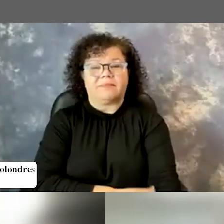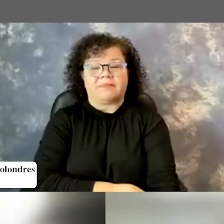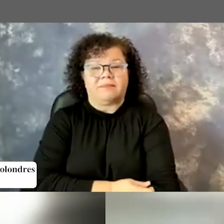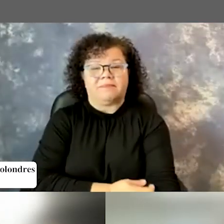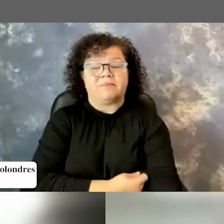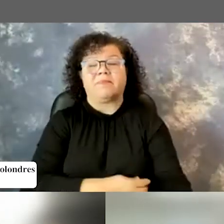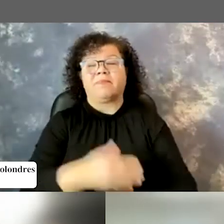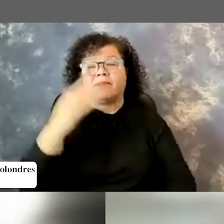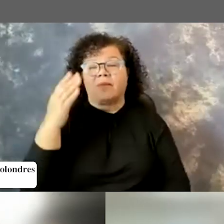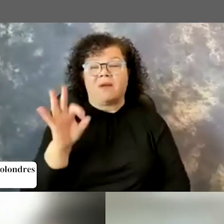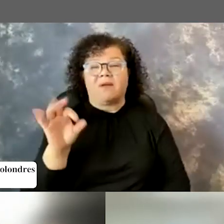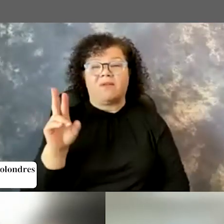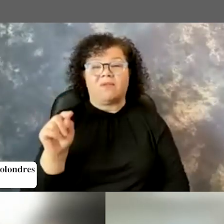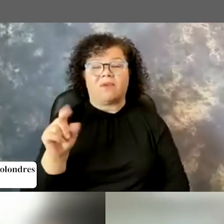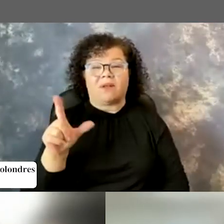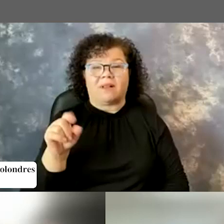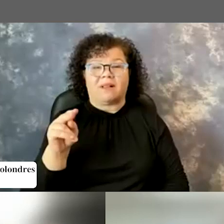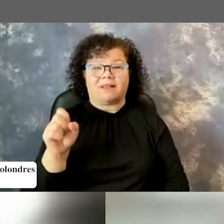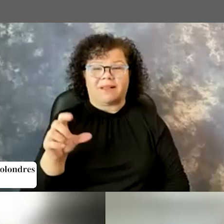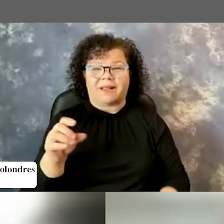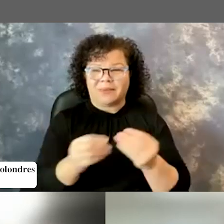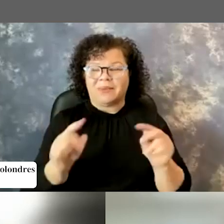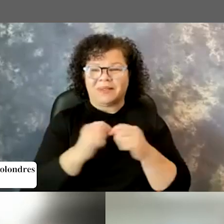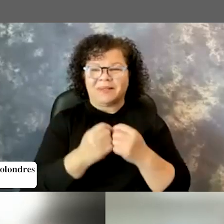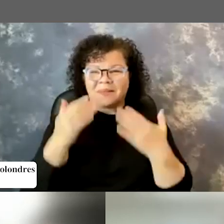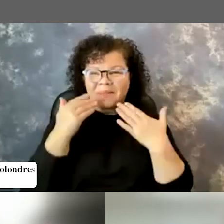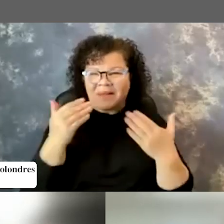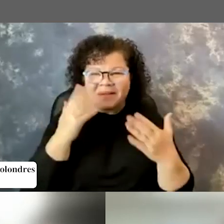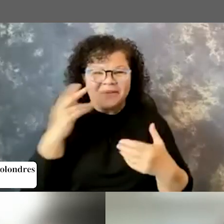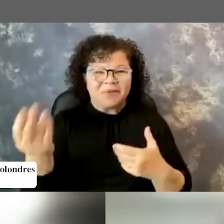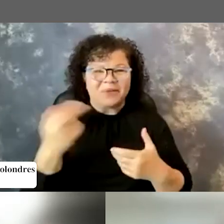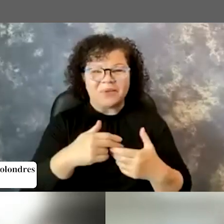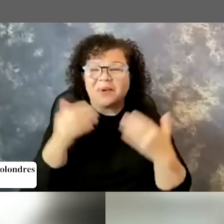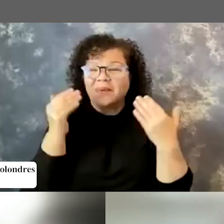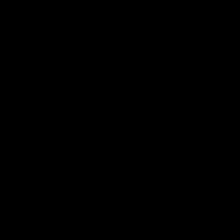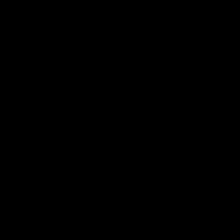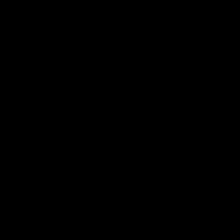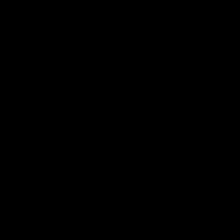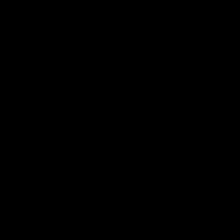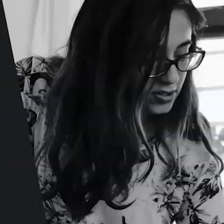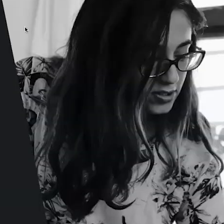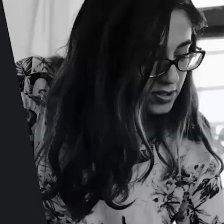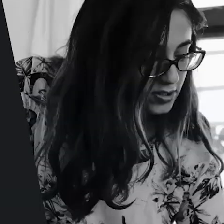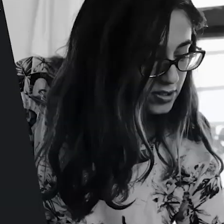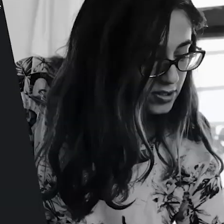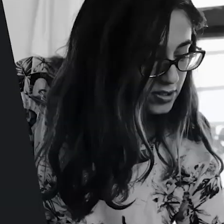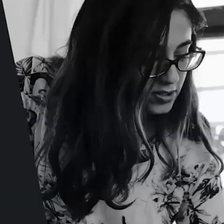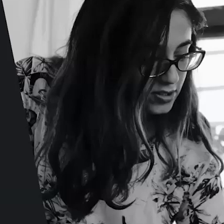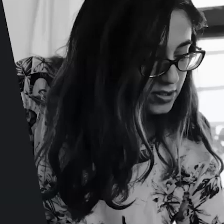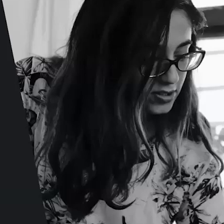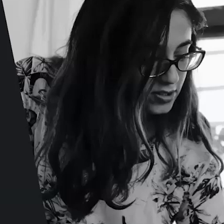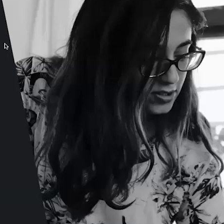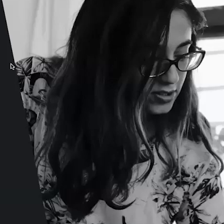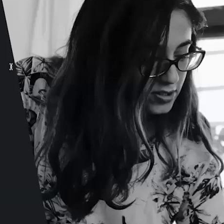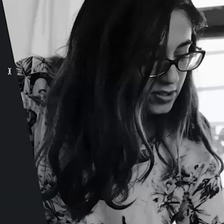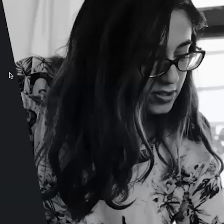Frontline Solutions team, thank you for joining us, and please go ahead and share your individual introductions and tell us about where